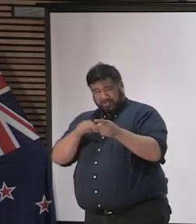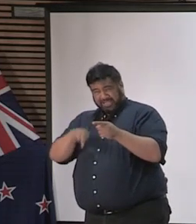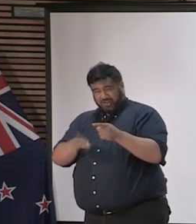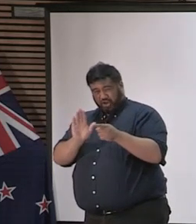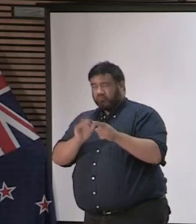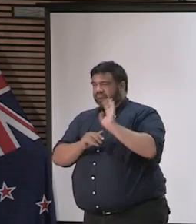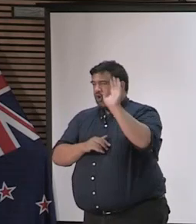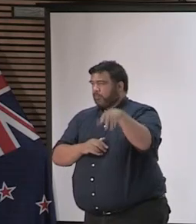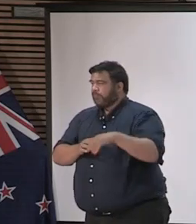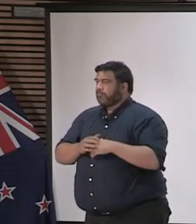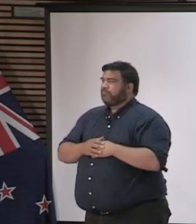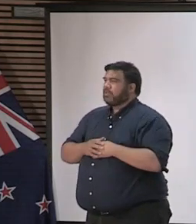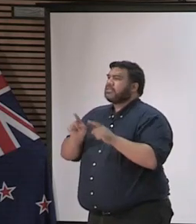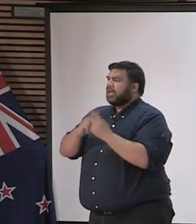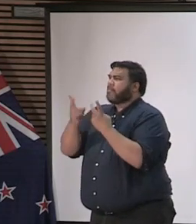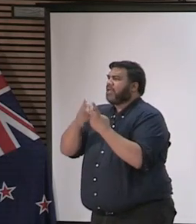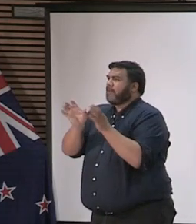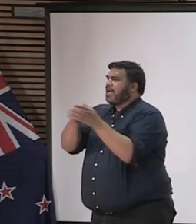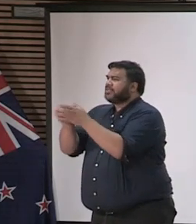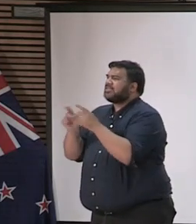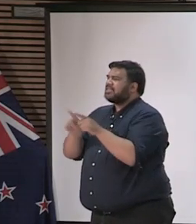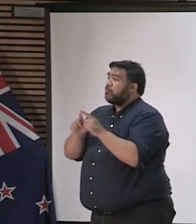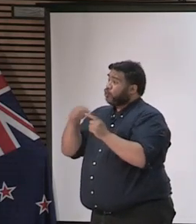that would be my message to all of the other parties as well. Is